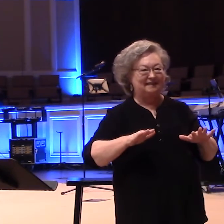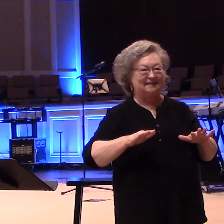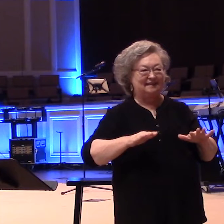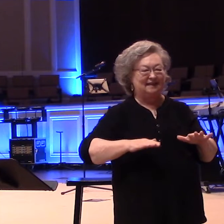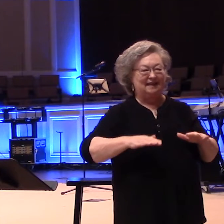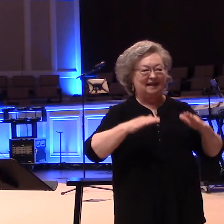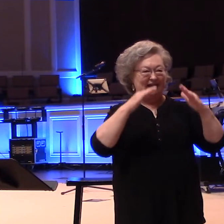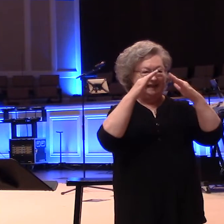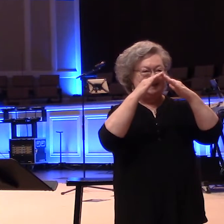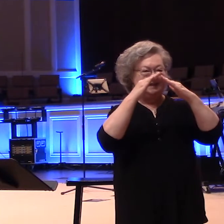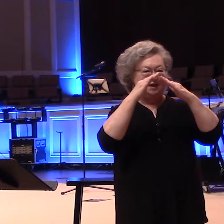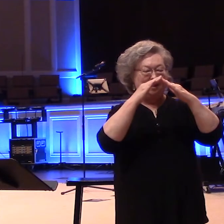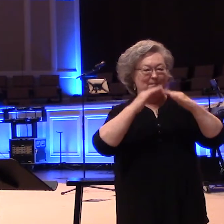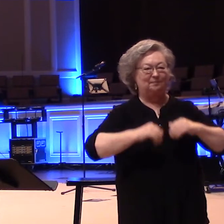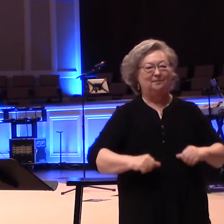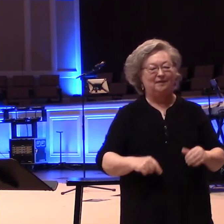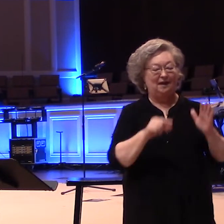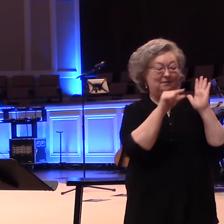12.